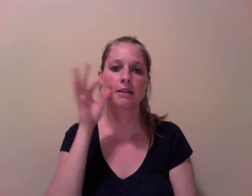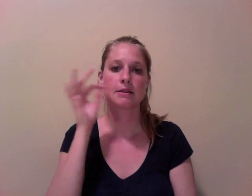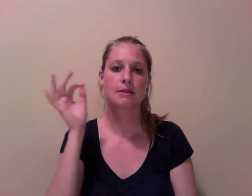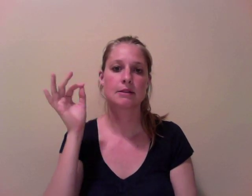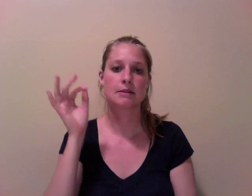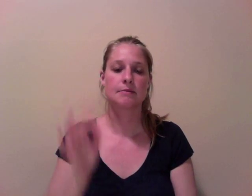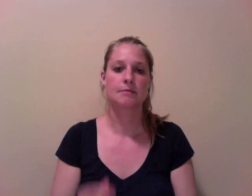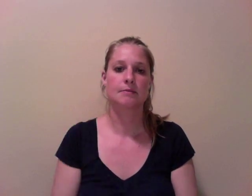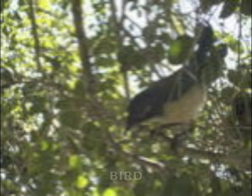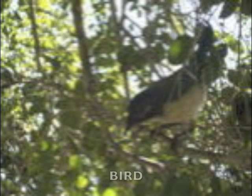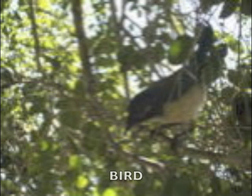so.